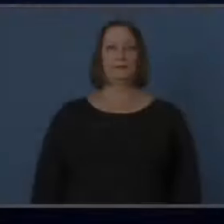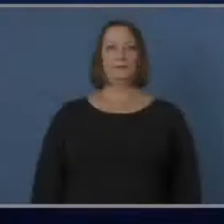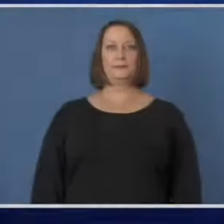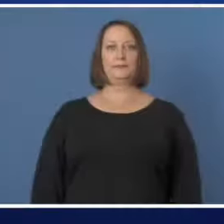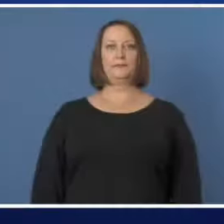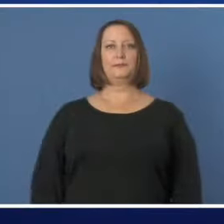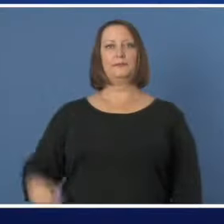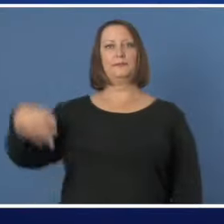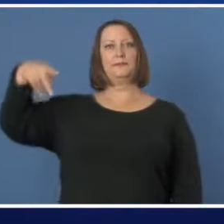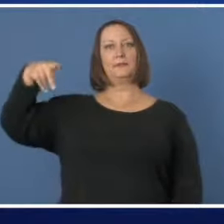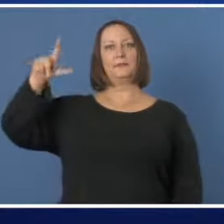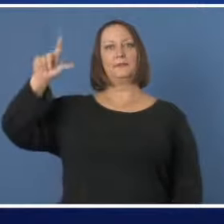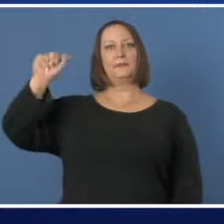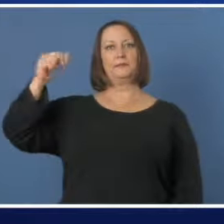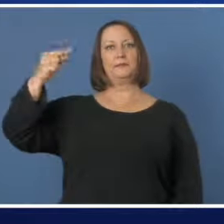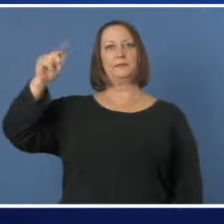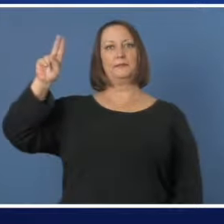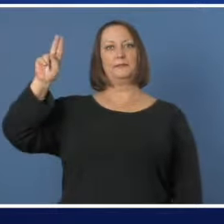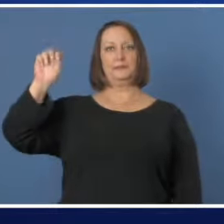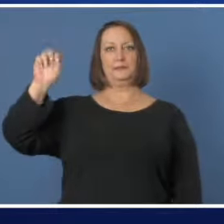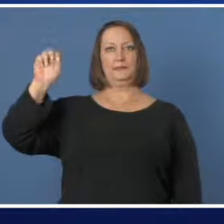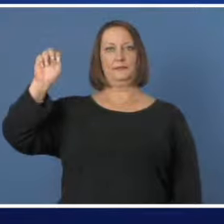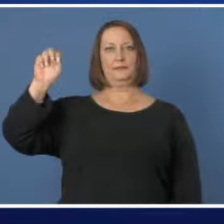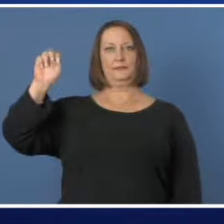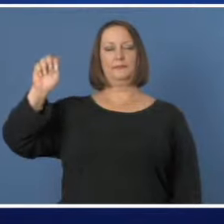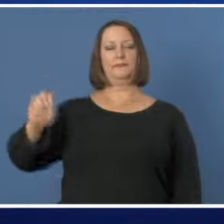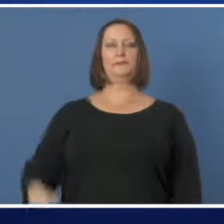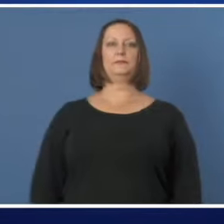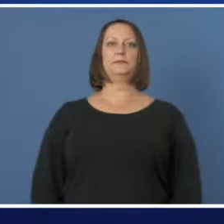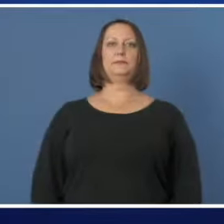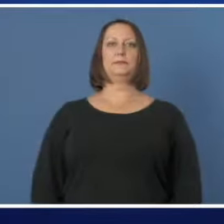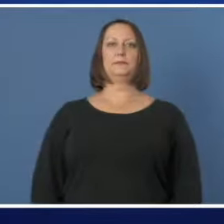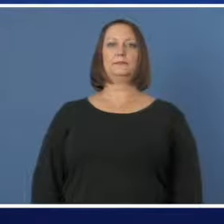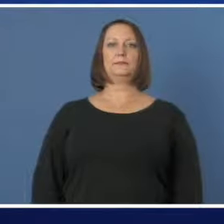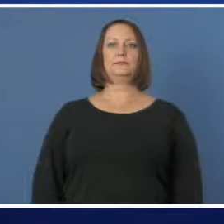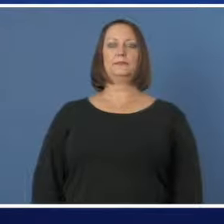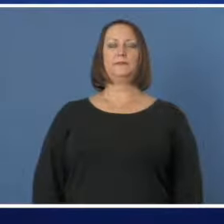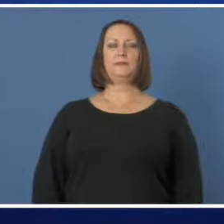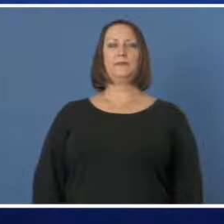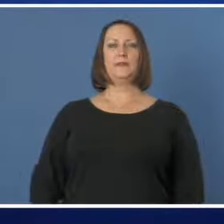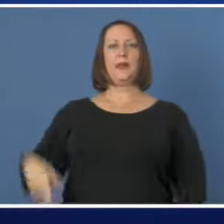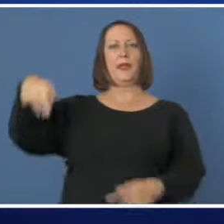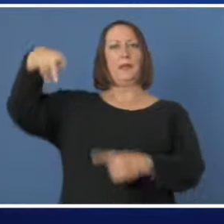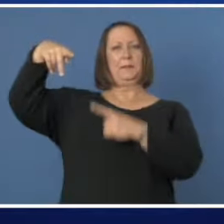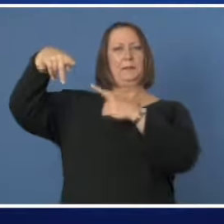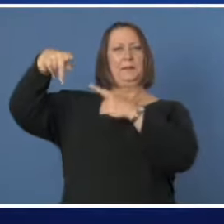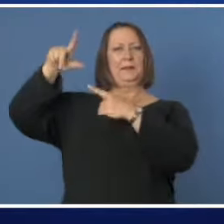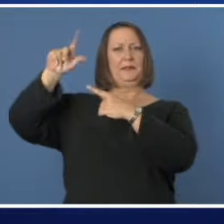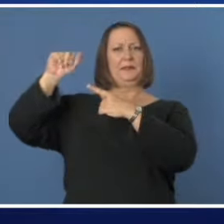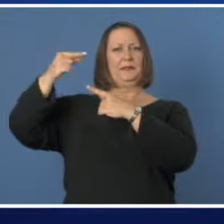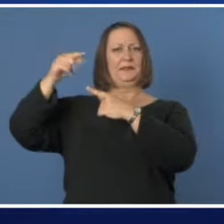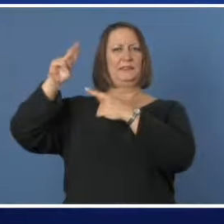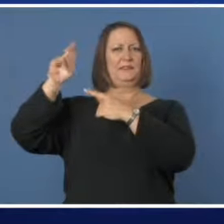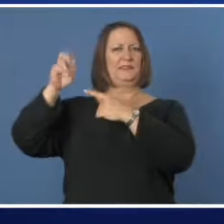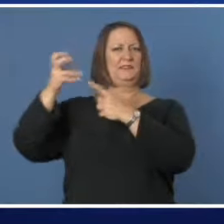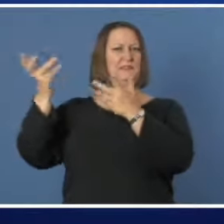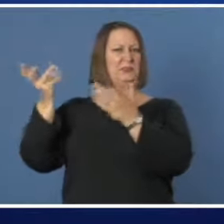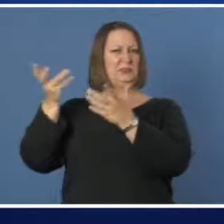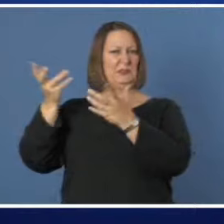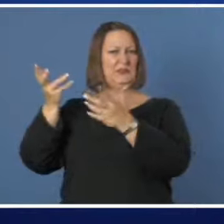Plague. Yersinia pestis. Plague is a severe and